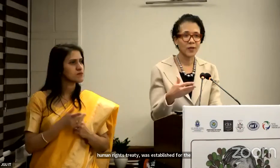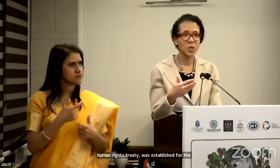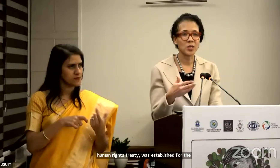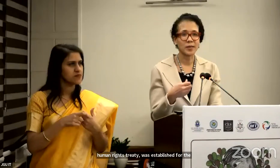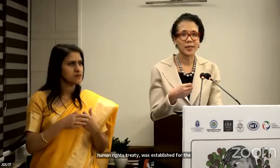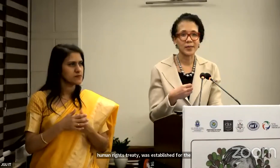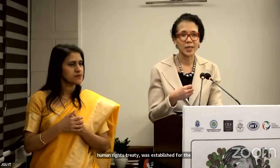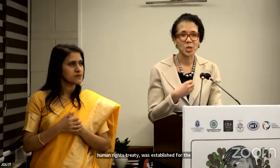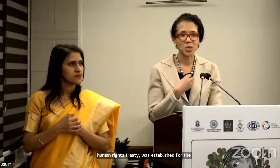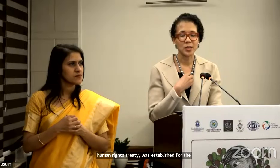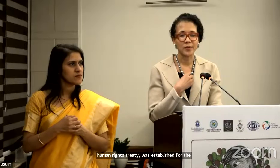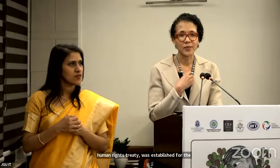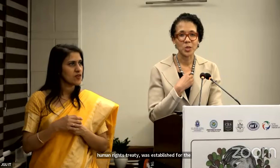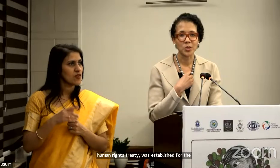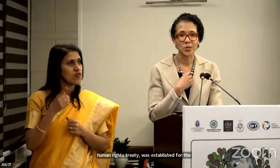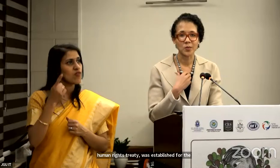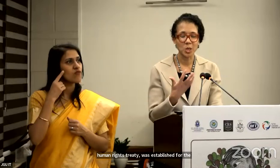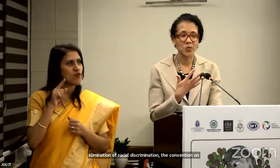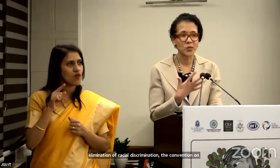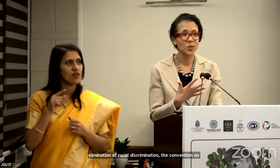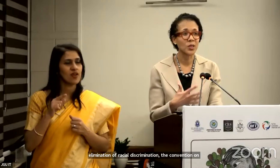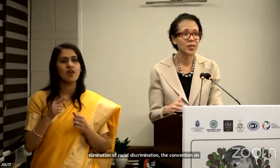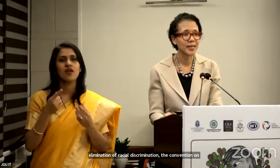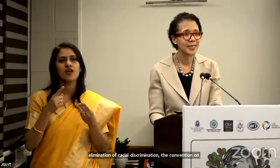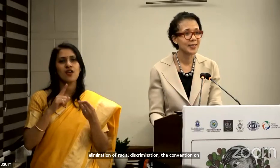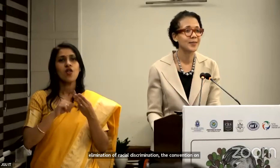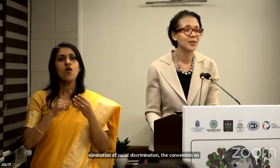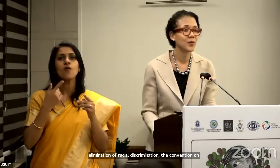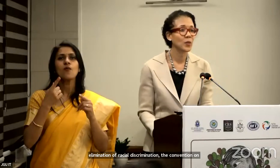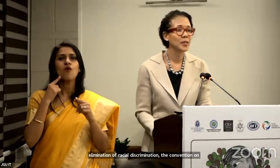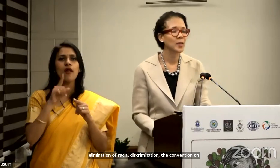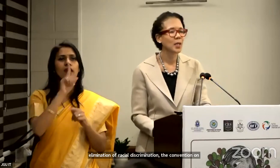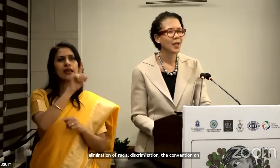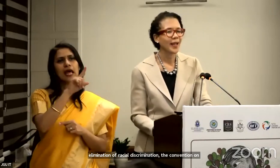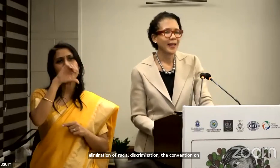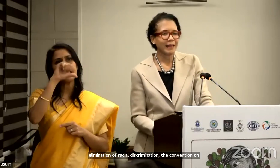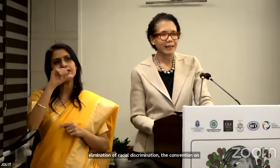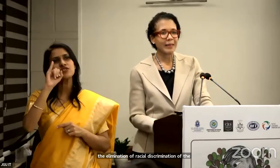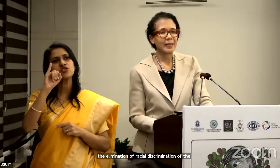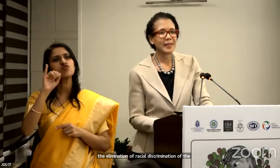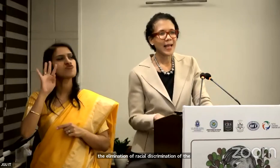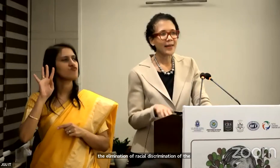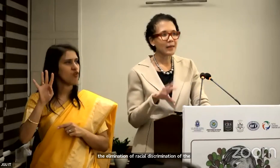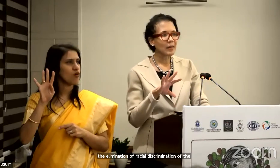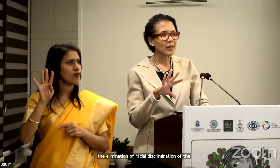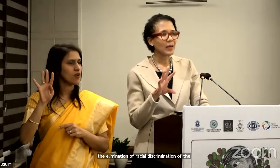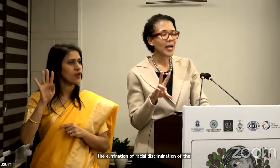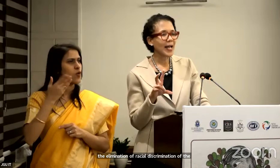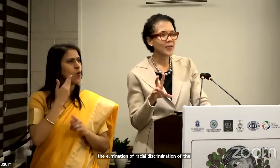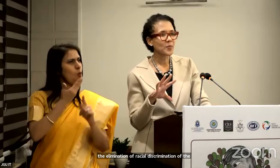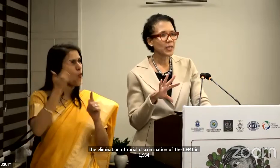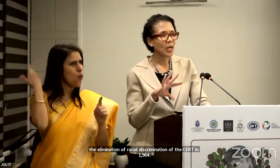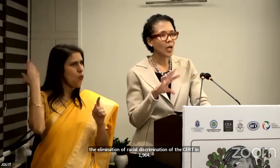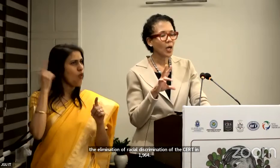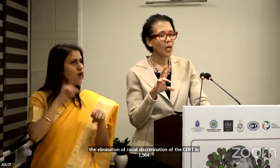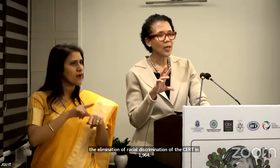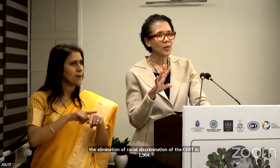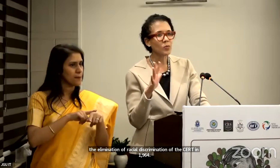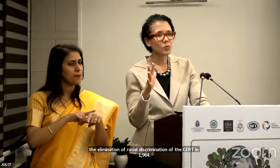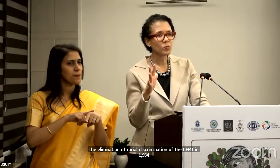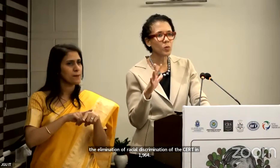the Convention on the Elimination of Racial Discrimination, or the CERD, in 1964, that there has been